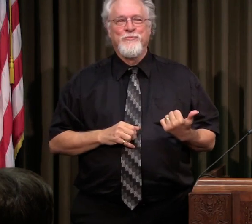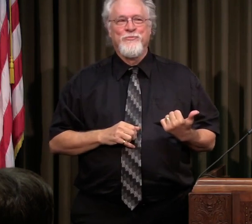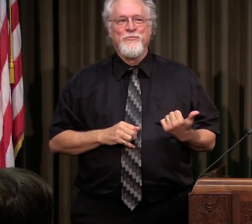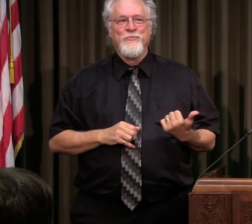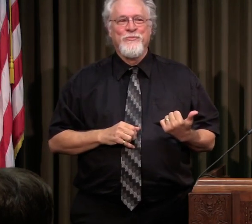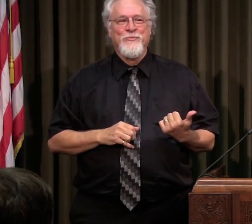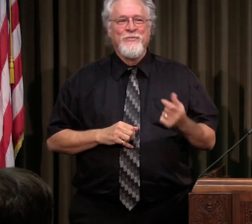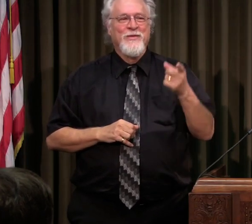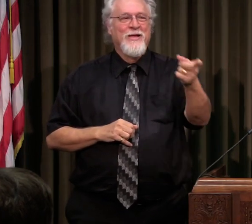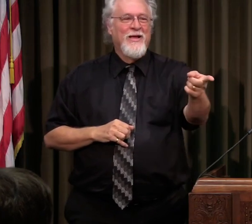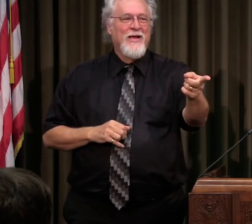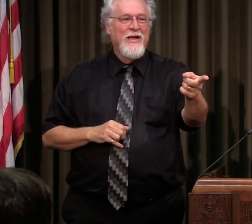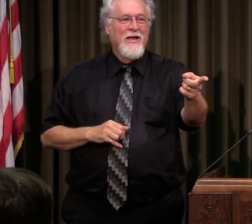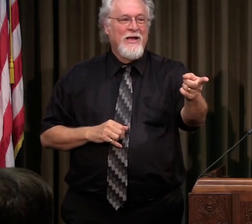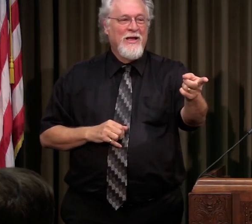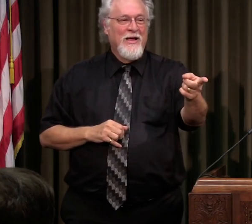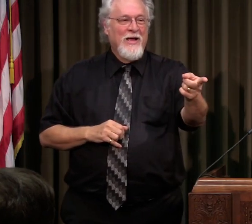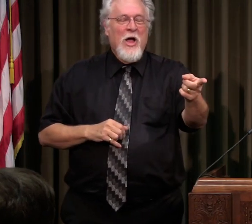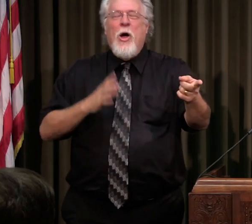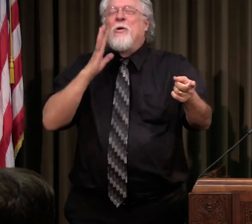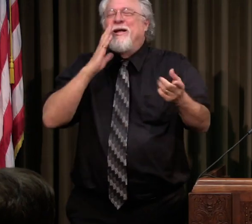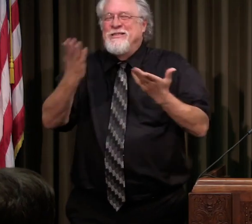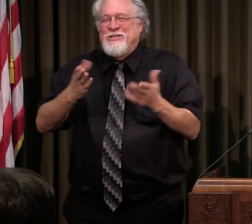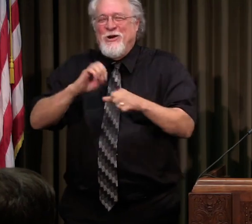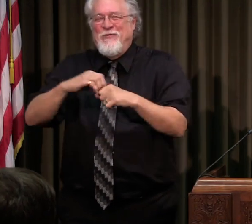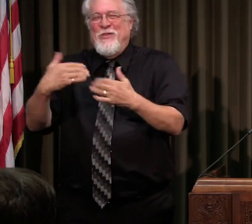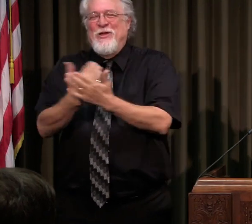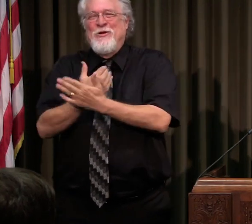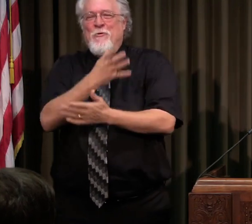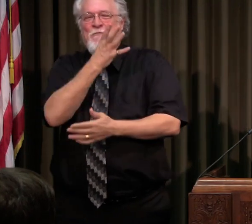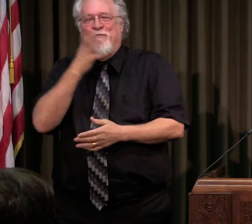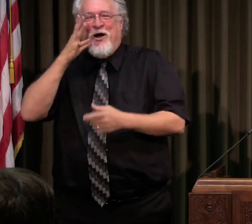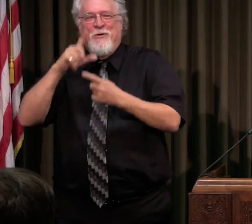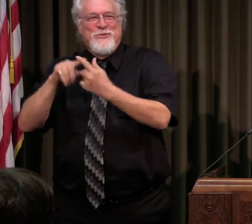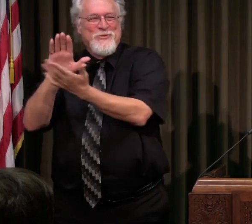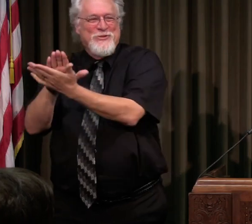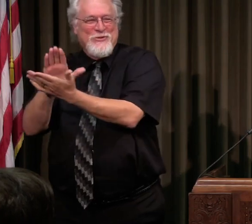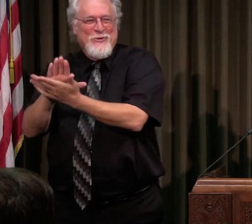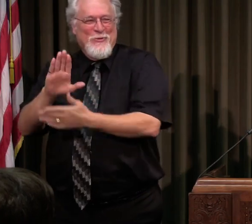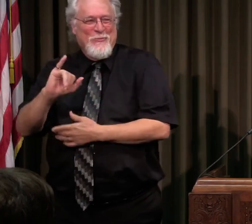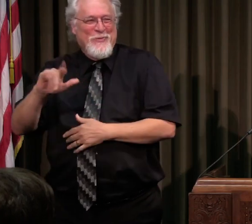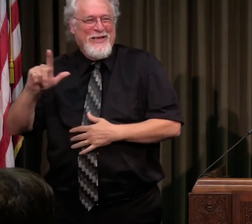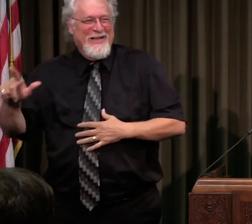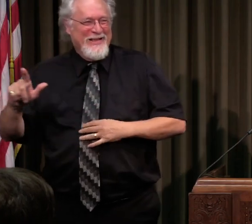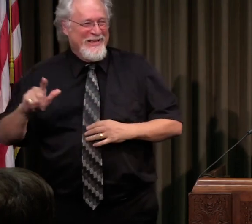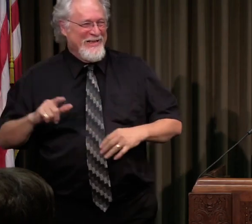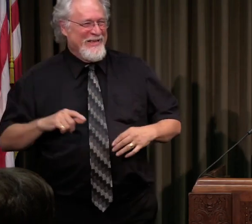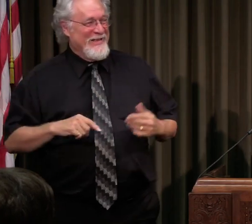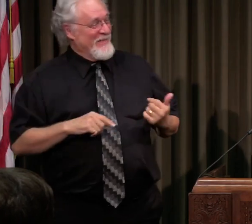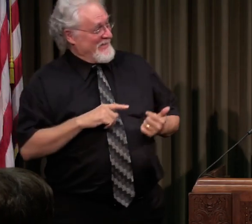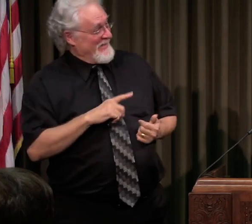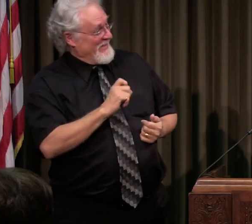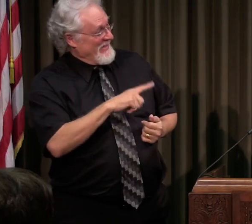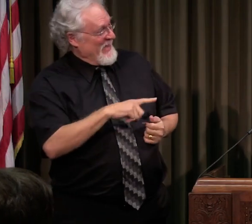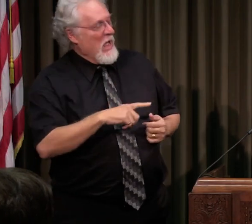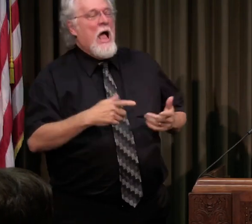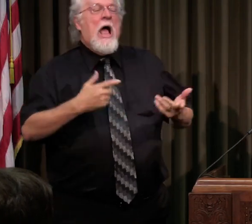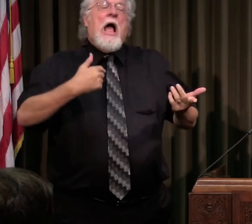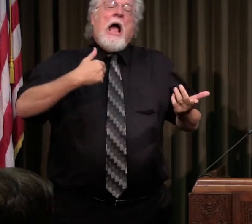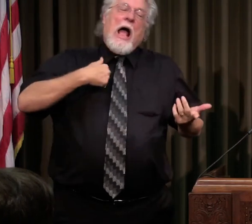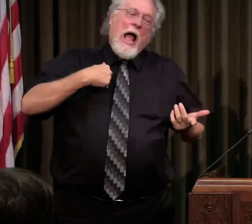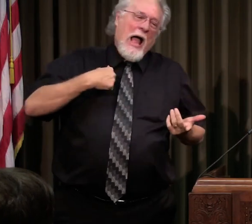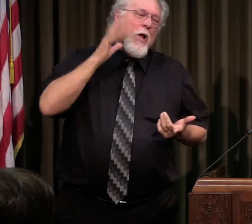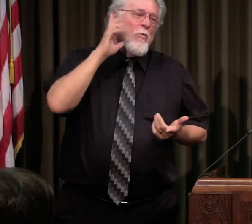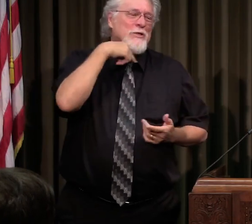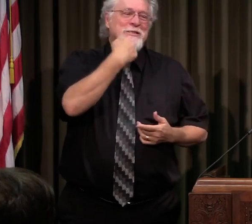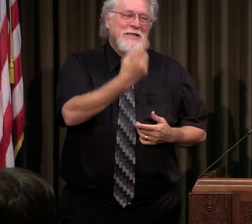coop. Will they be served in the new farm to school? Do what? Will they be served in the new farm to school program? Well, I